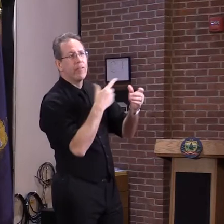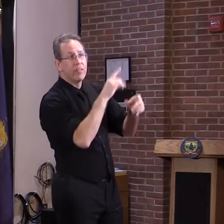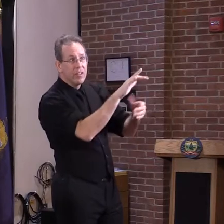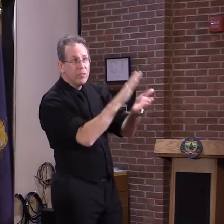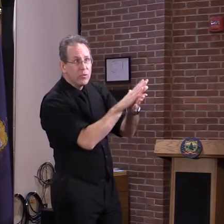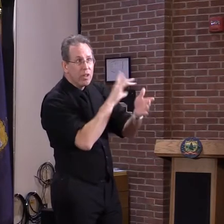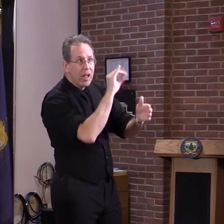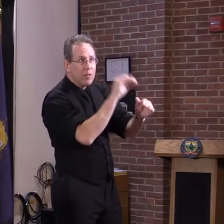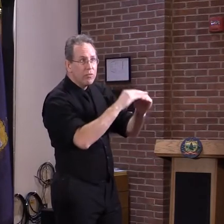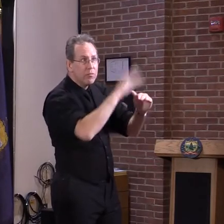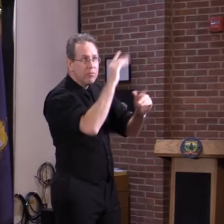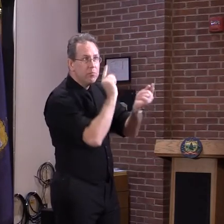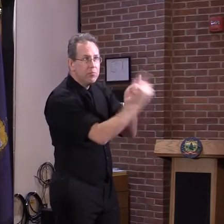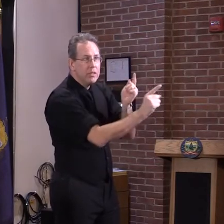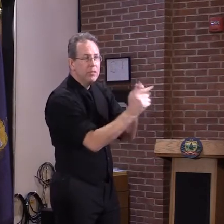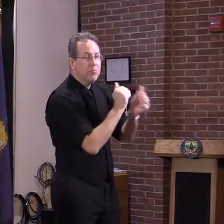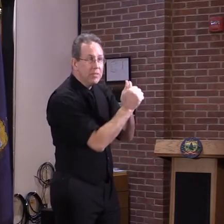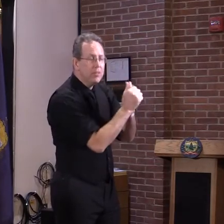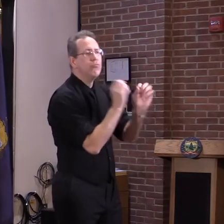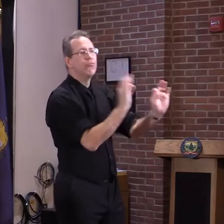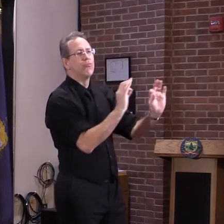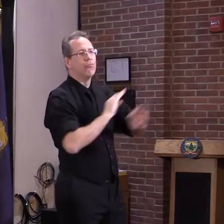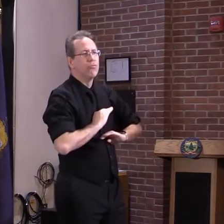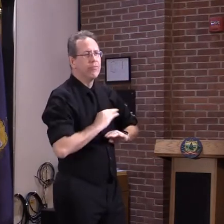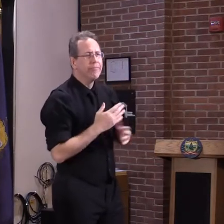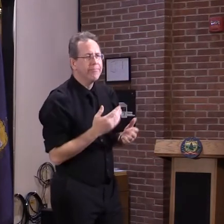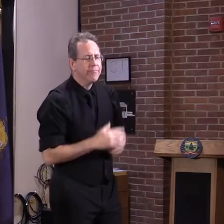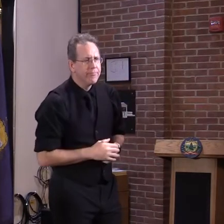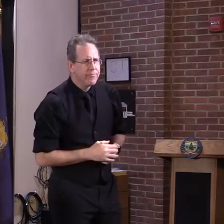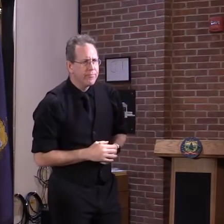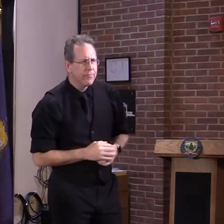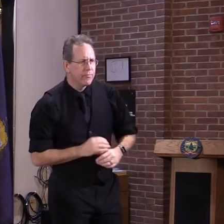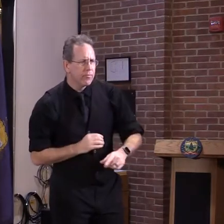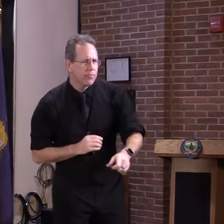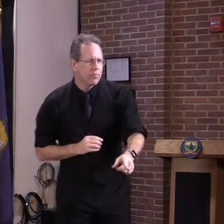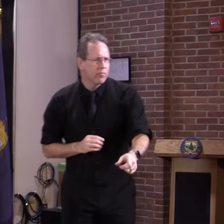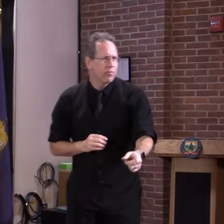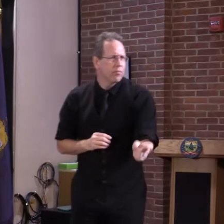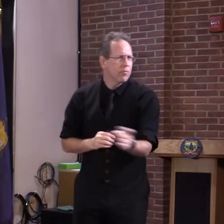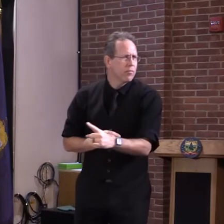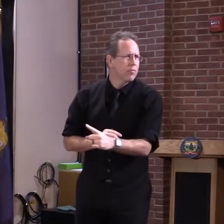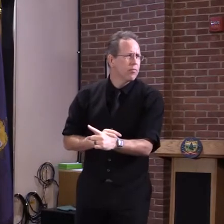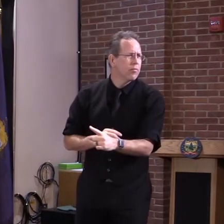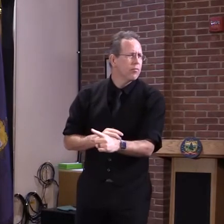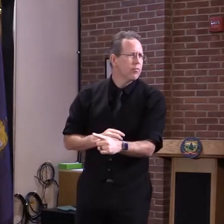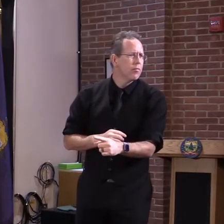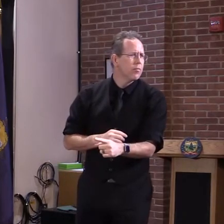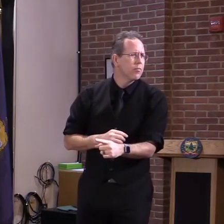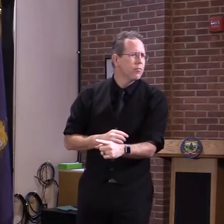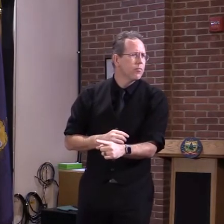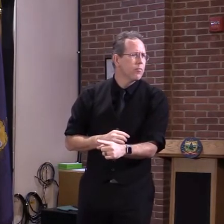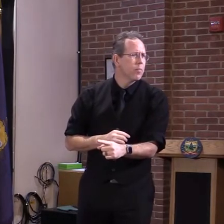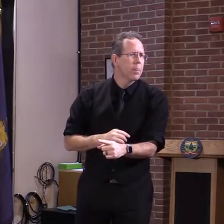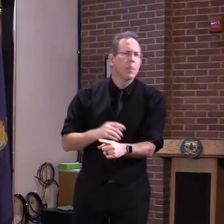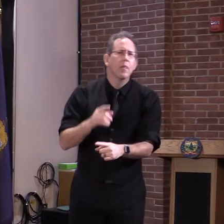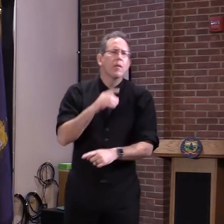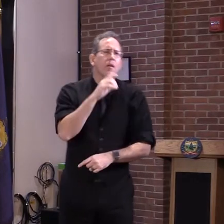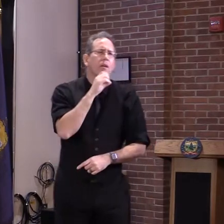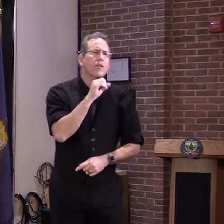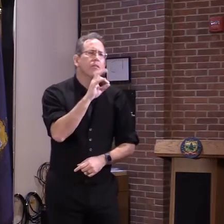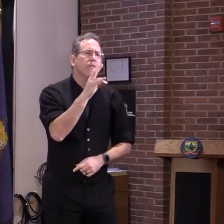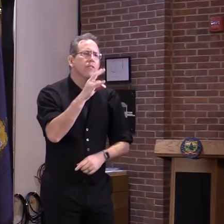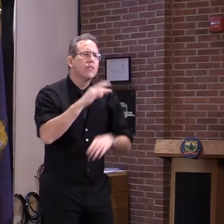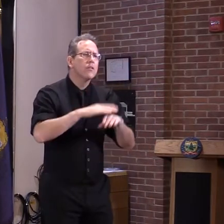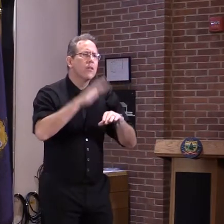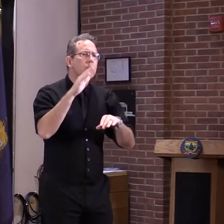Okay. I mean, I would still say, considering that the vaccination rate for 12 to 17-year-olds, I believe, statewide is below